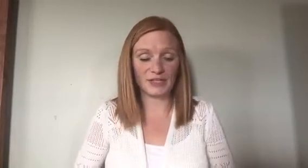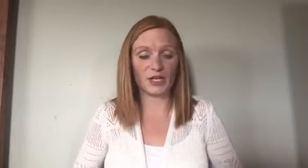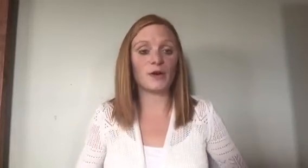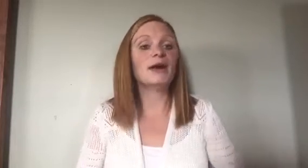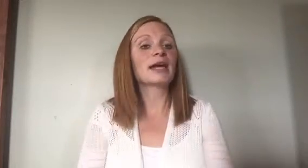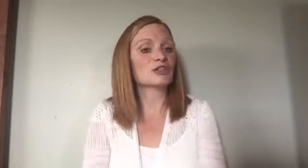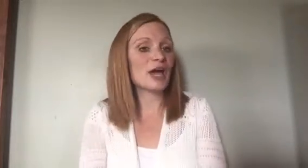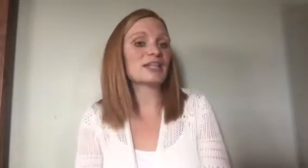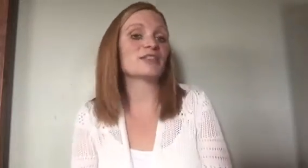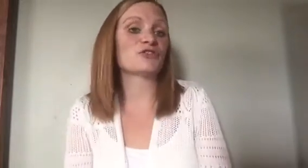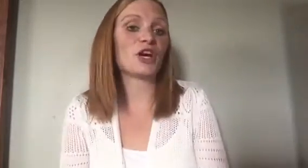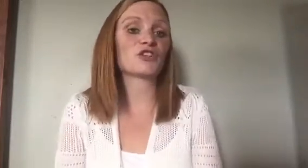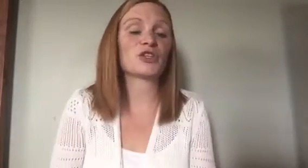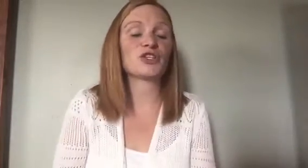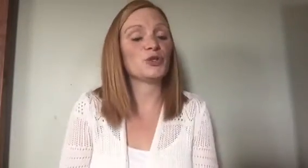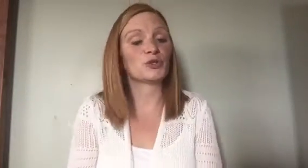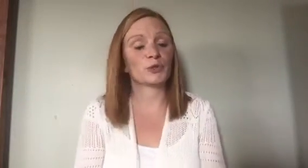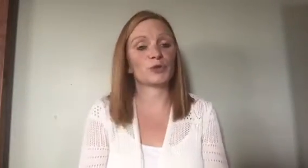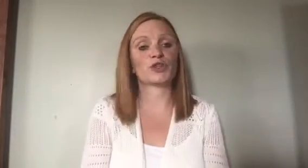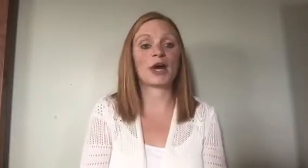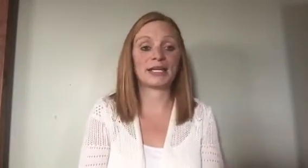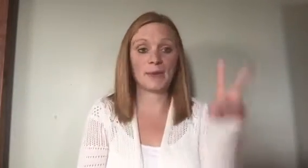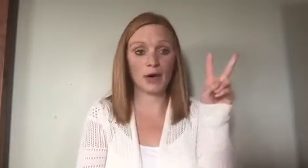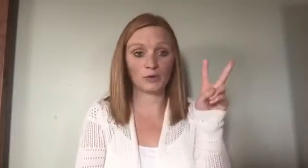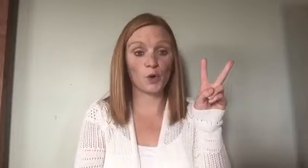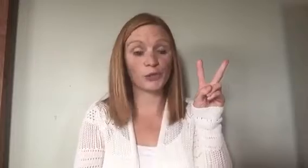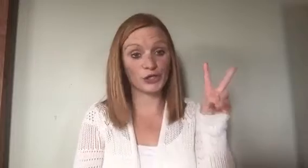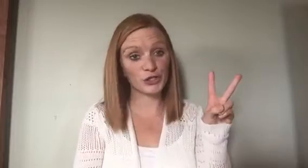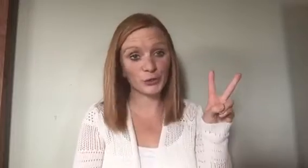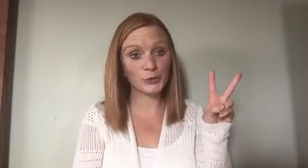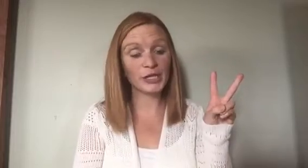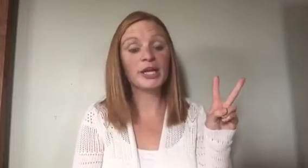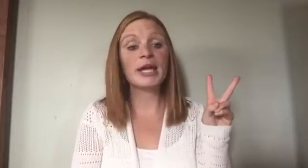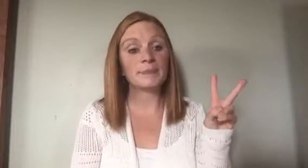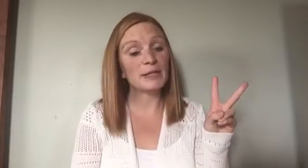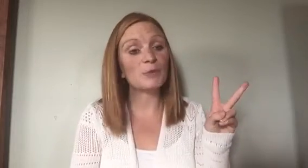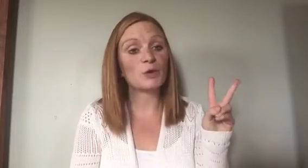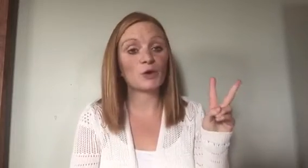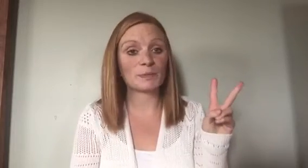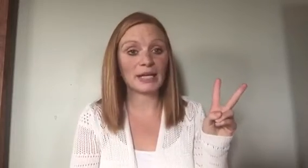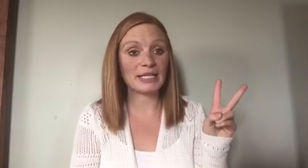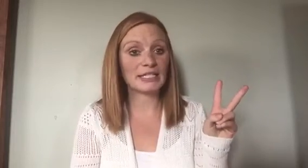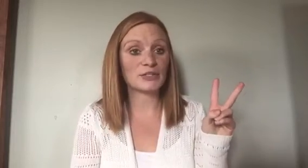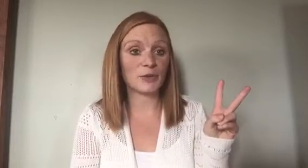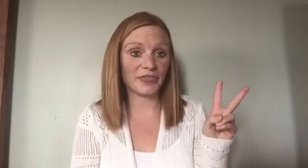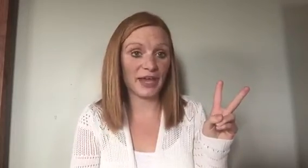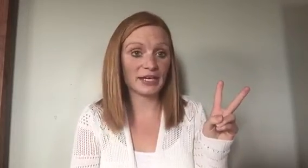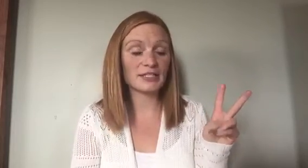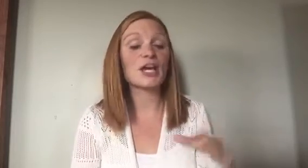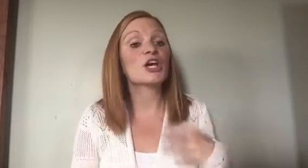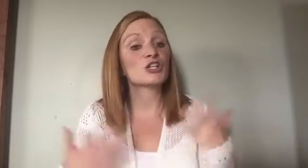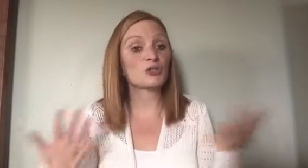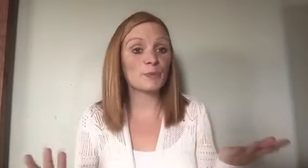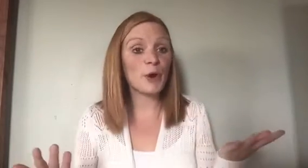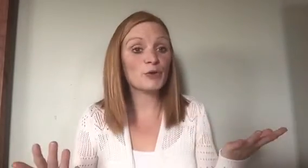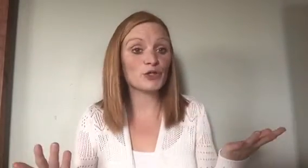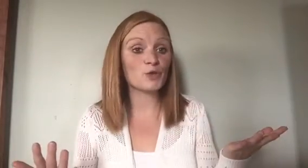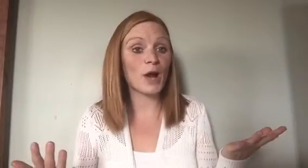video, contrastive structure is used when you are talking about only two people or places or things. So suppose you want